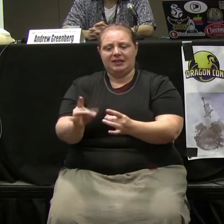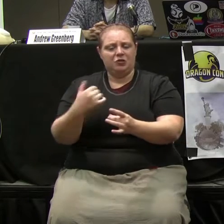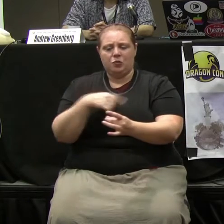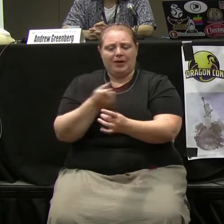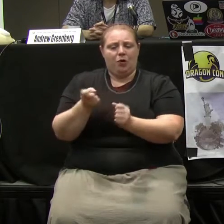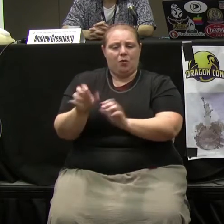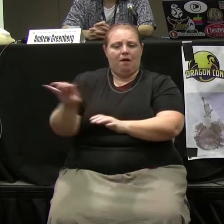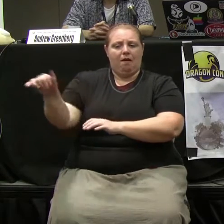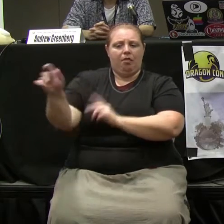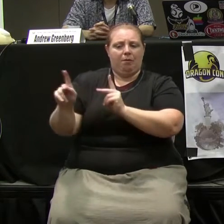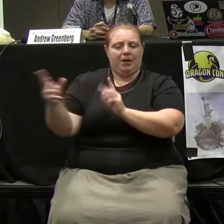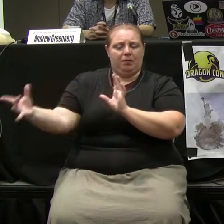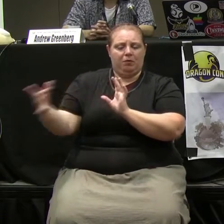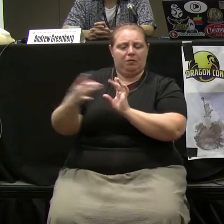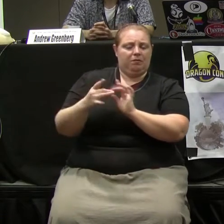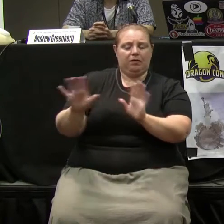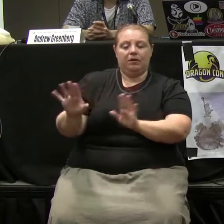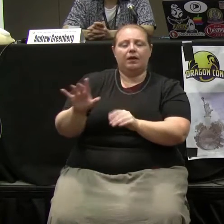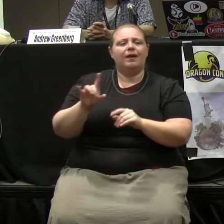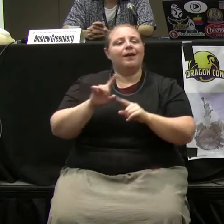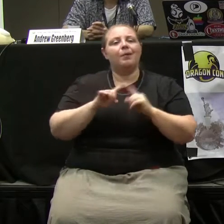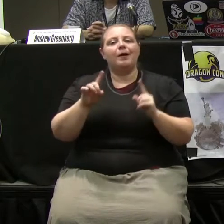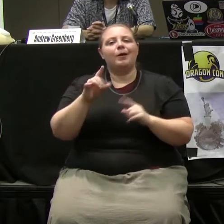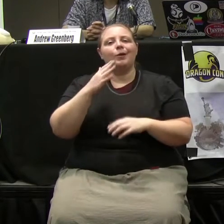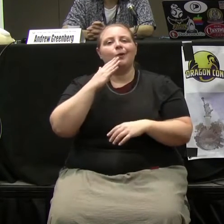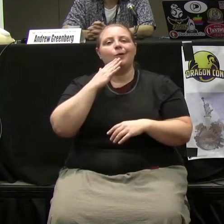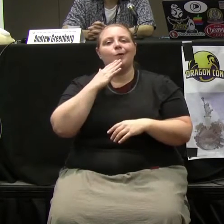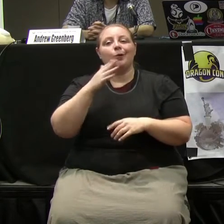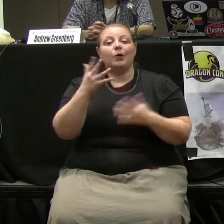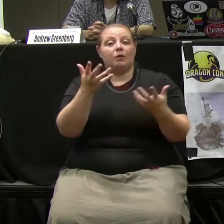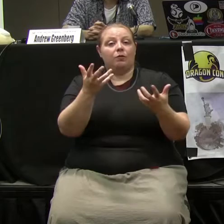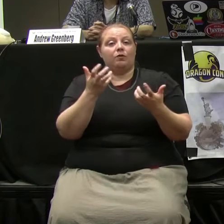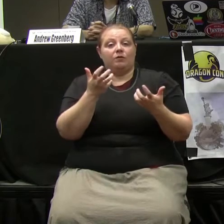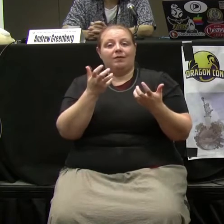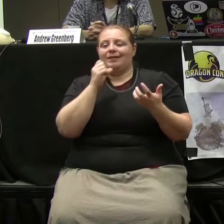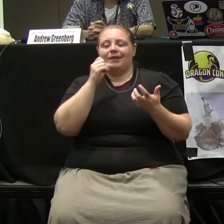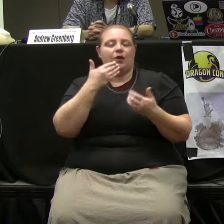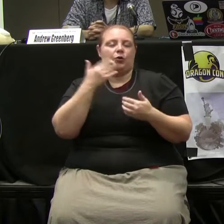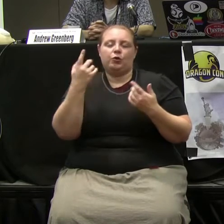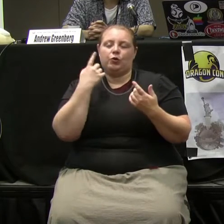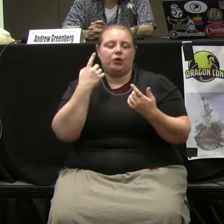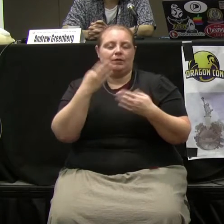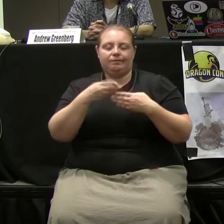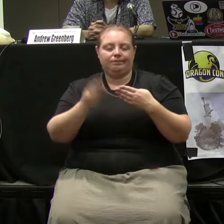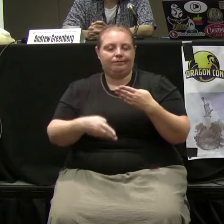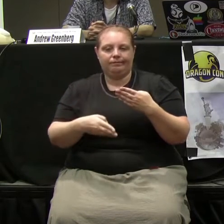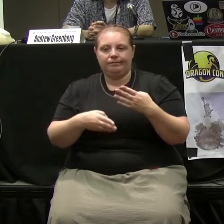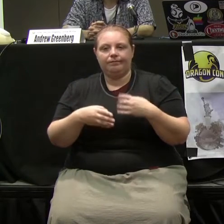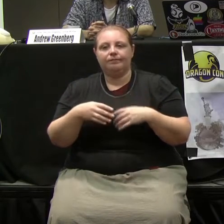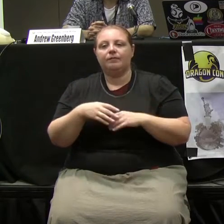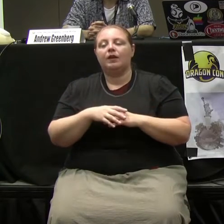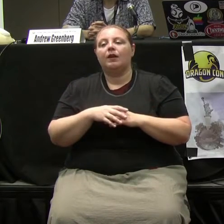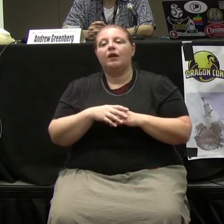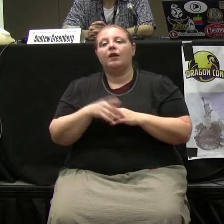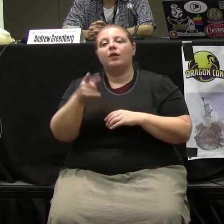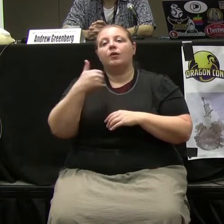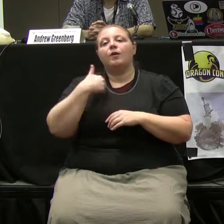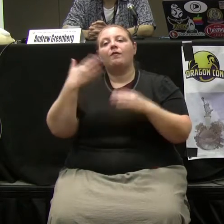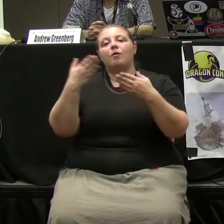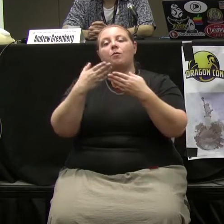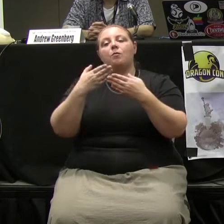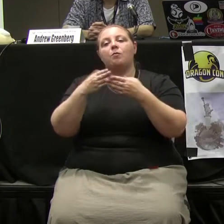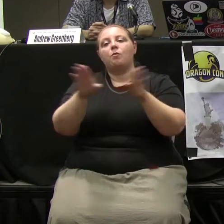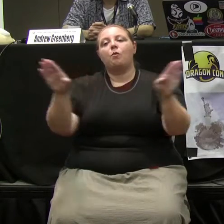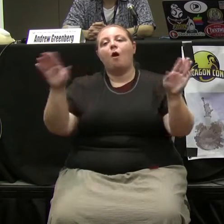that good intentions do not necessarily lead to good results. It is that ability to build a broad level